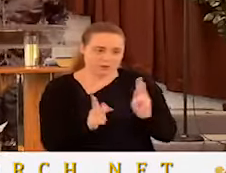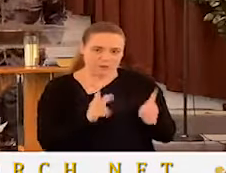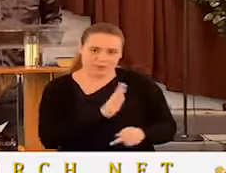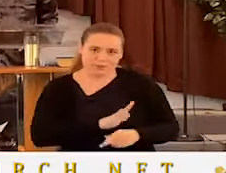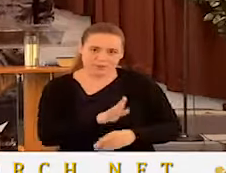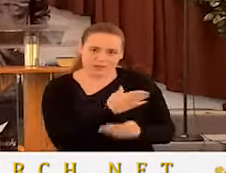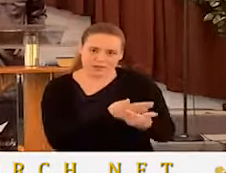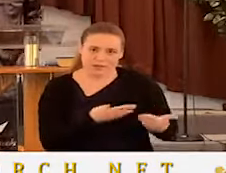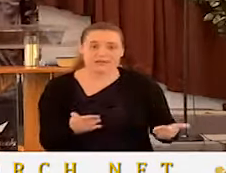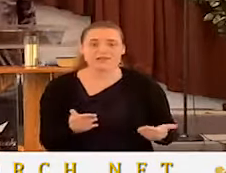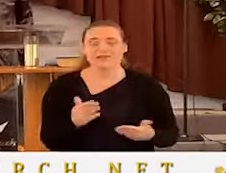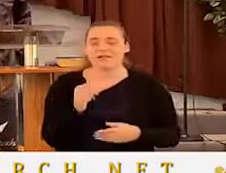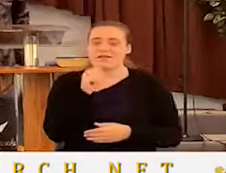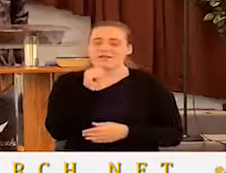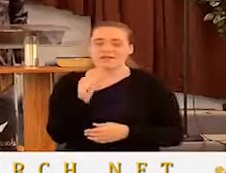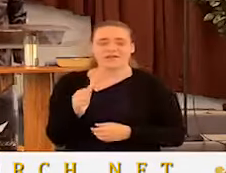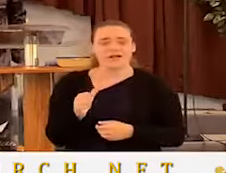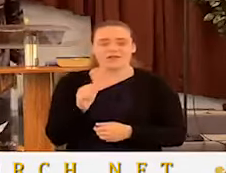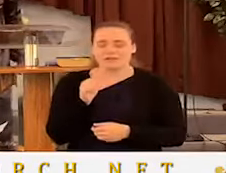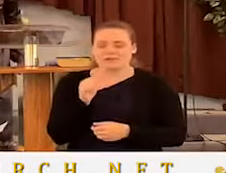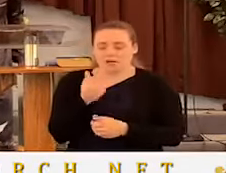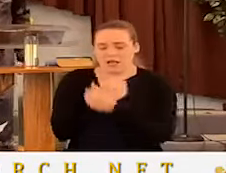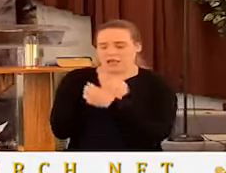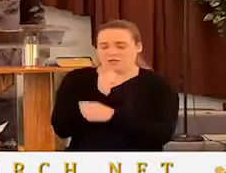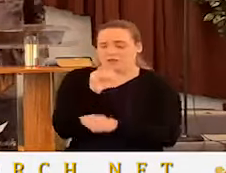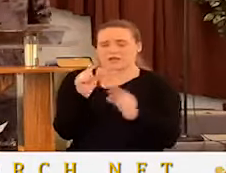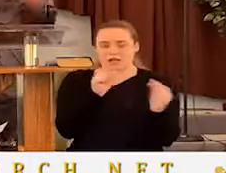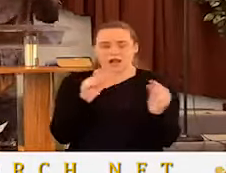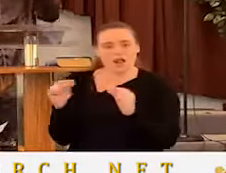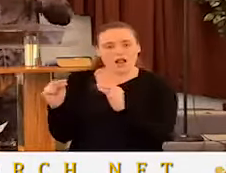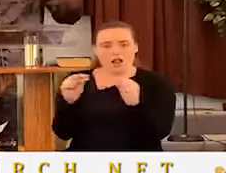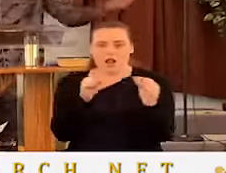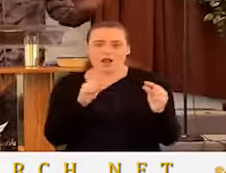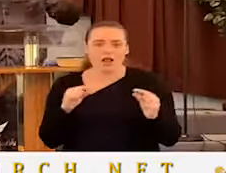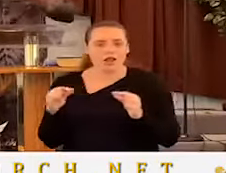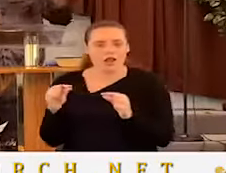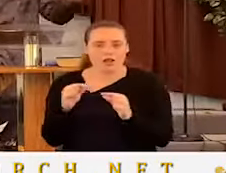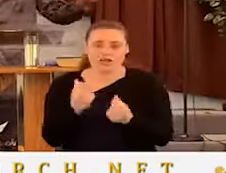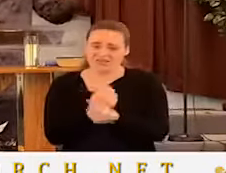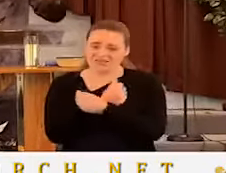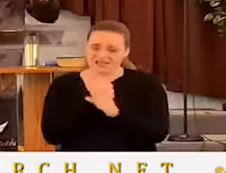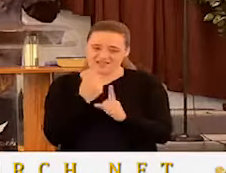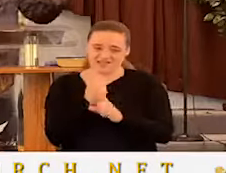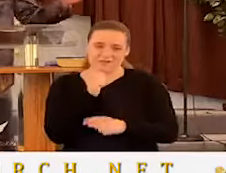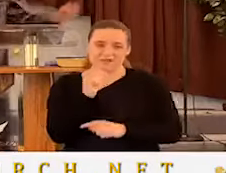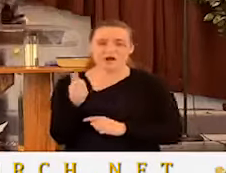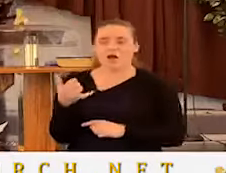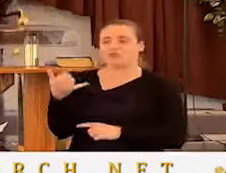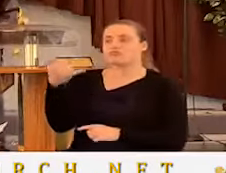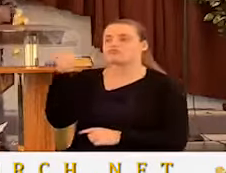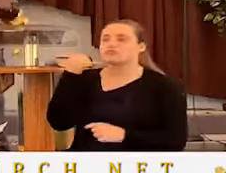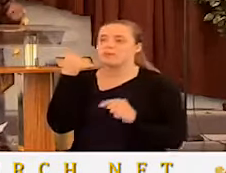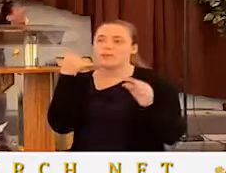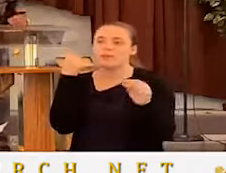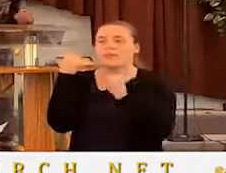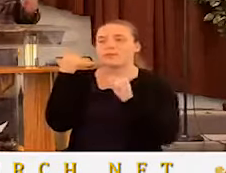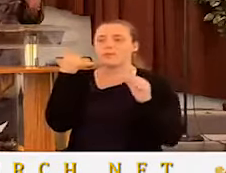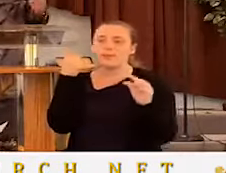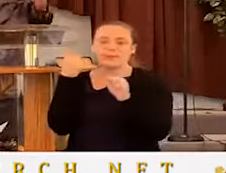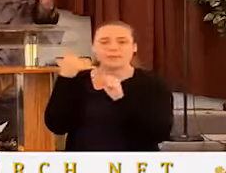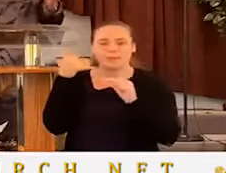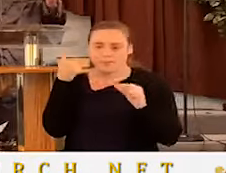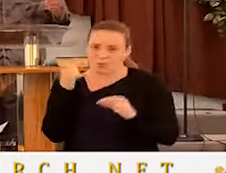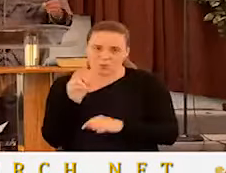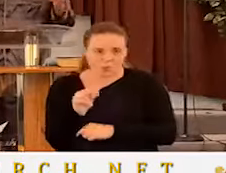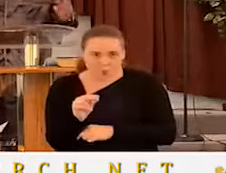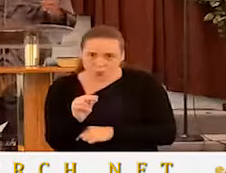forgives. Love won't spread rumors of gossip. Love won't get on the phone and talk about people's business. Love,